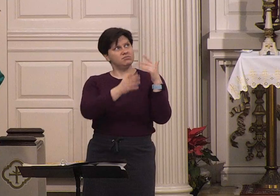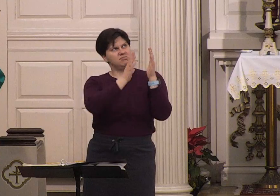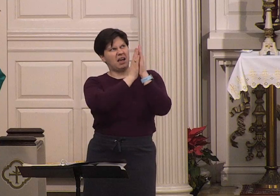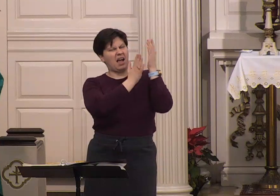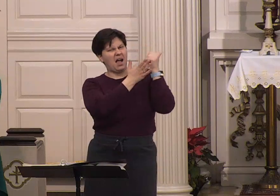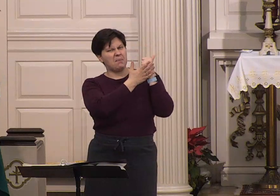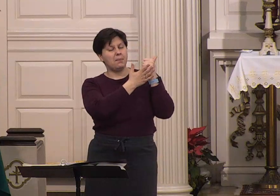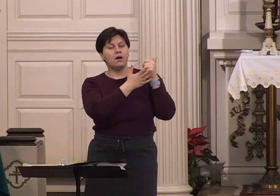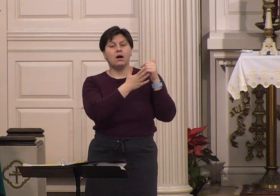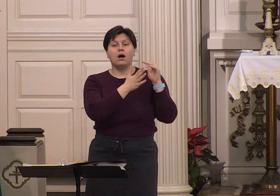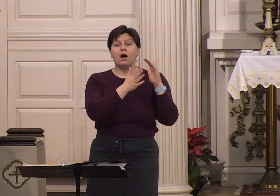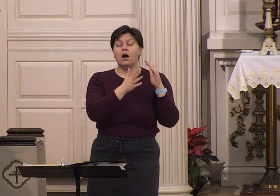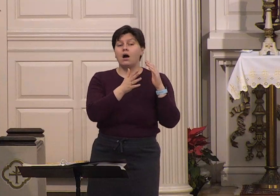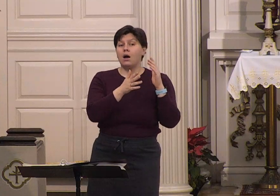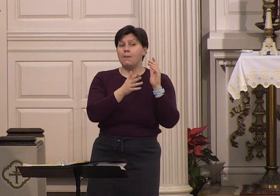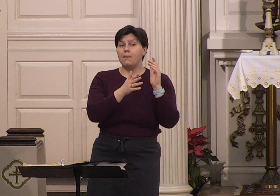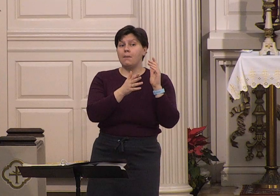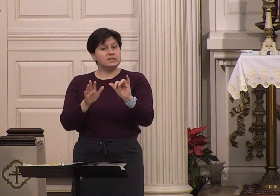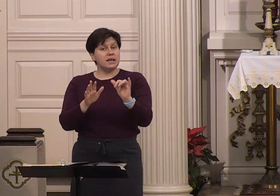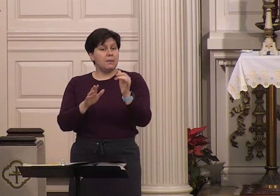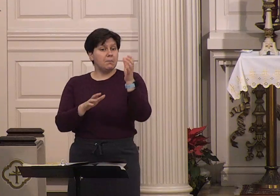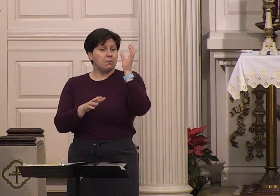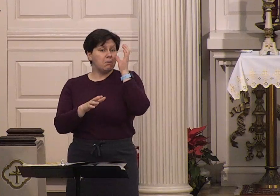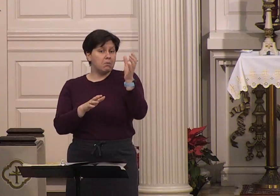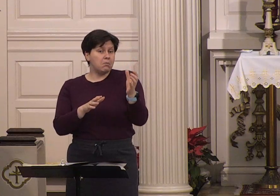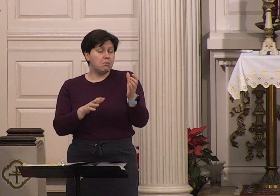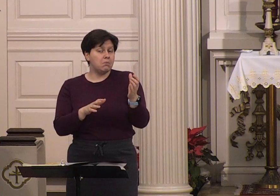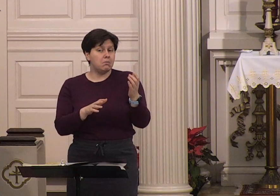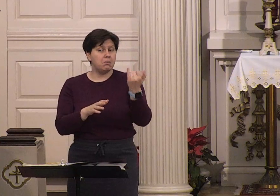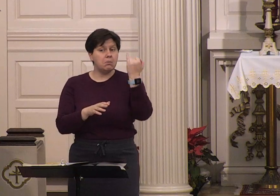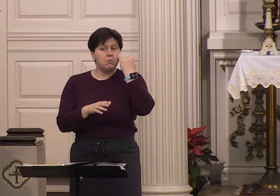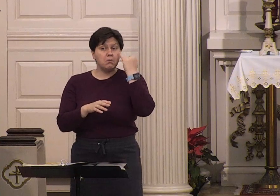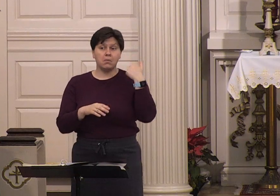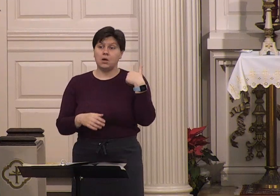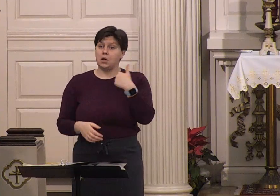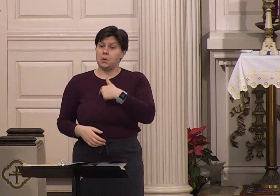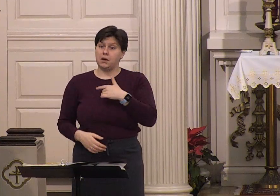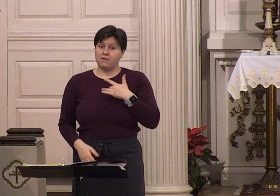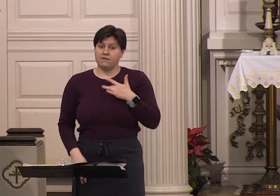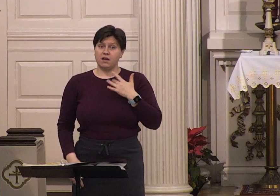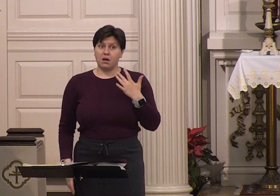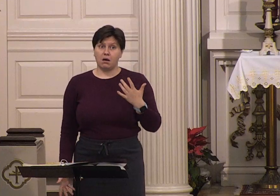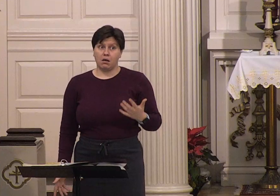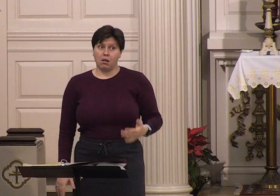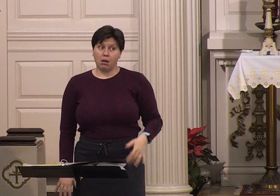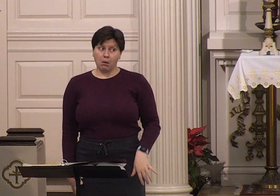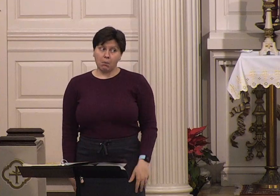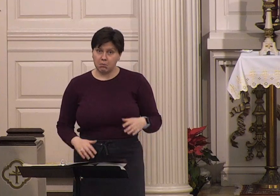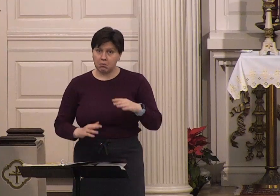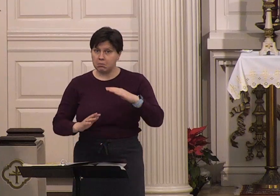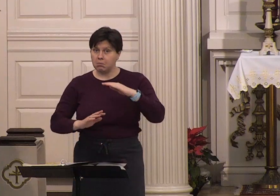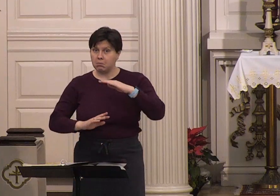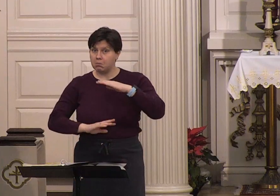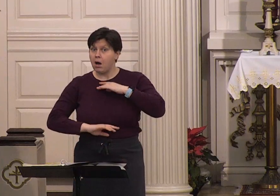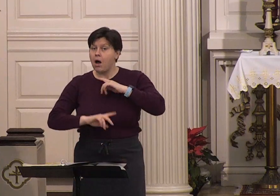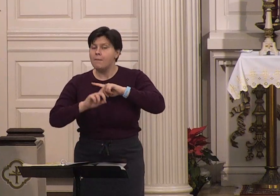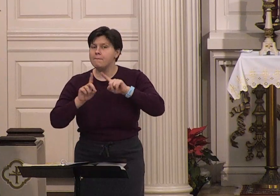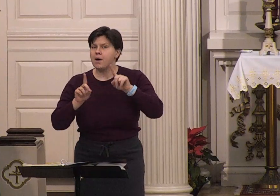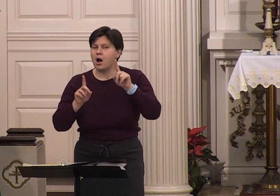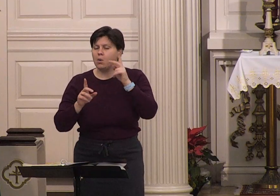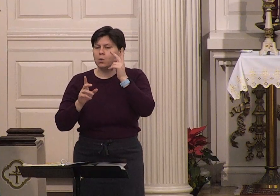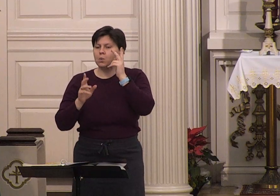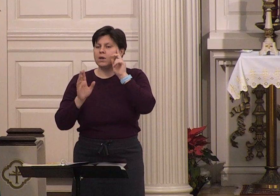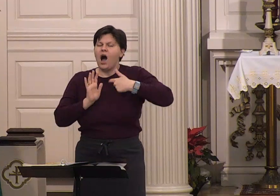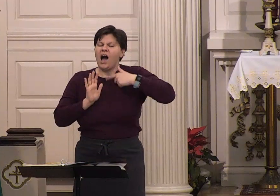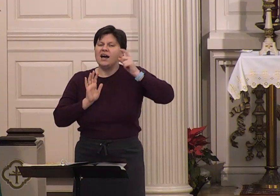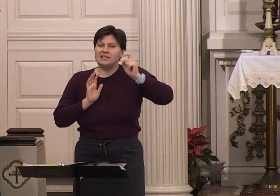general area when we don't feel a need, but we see a need and we